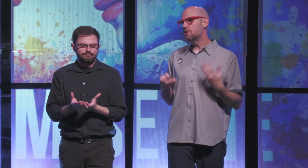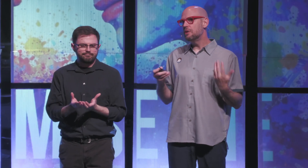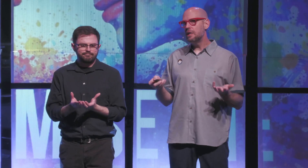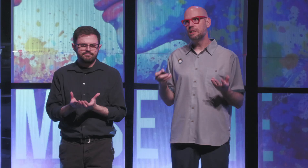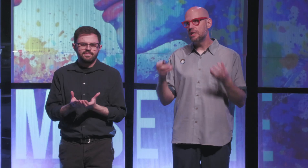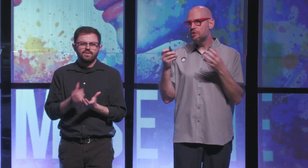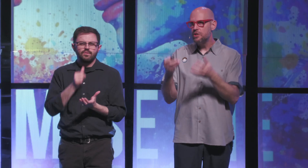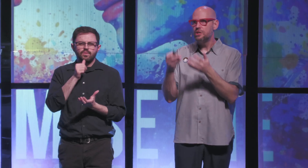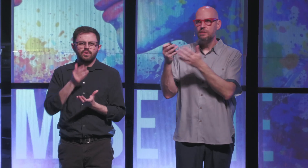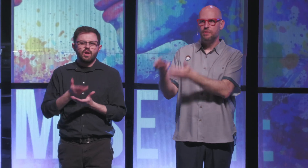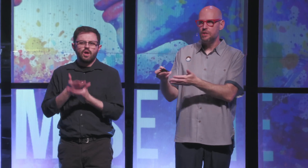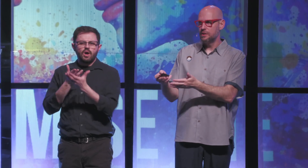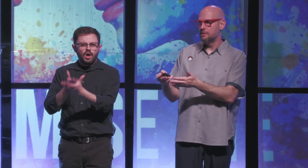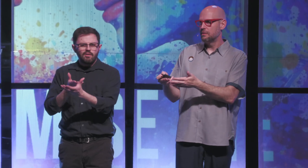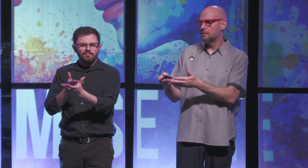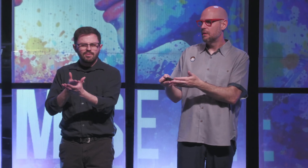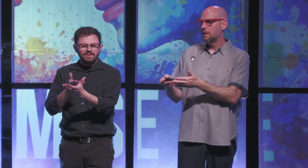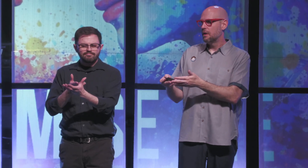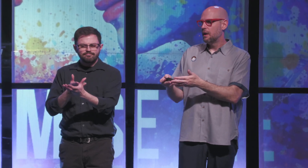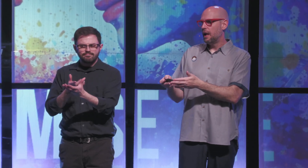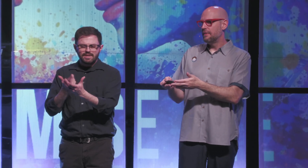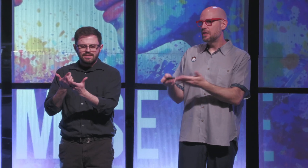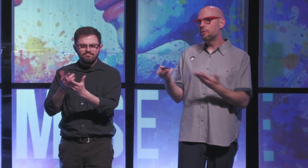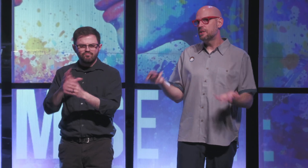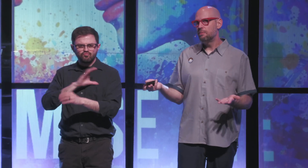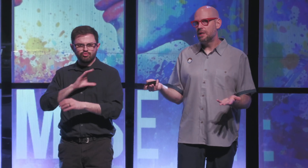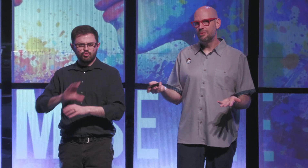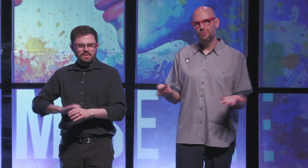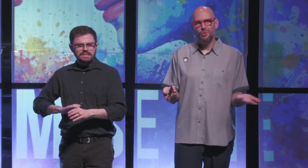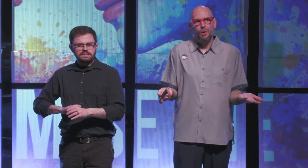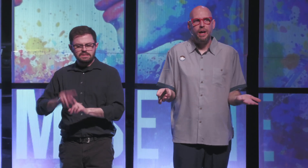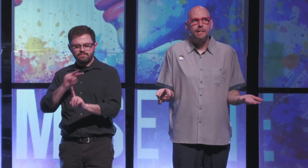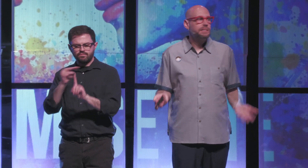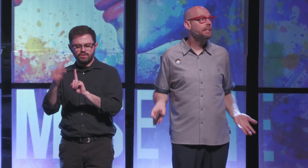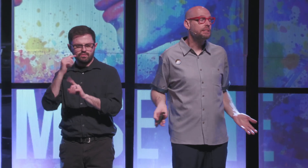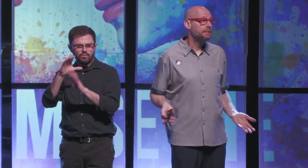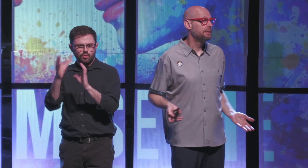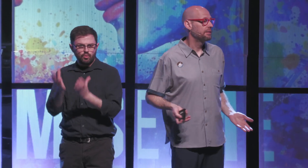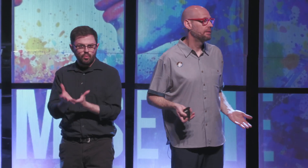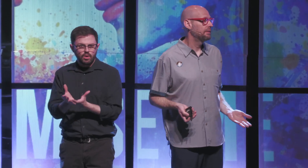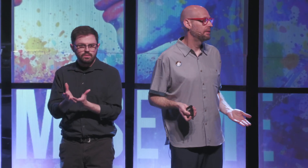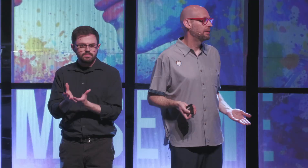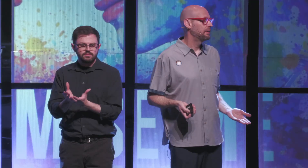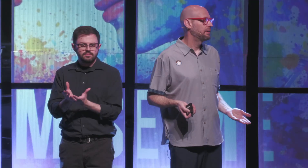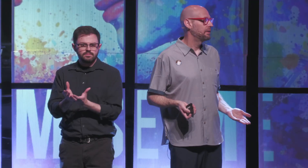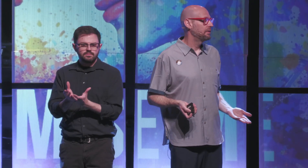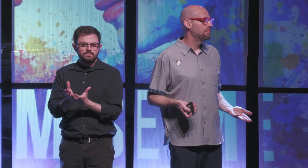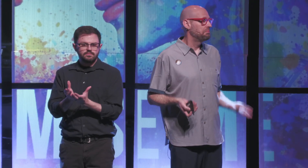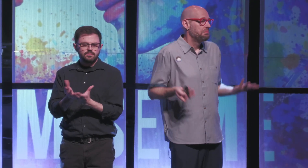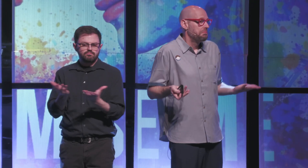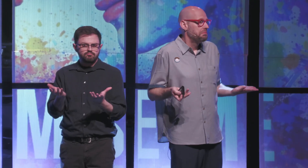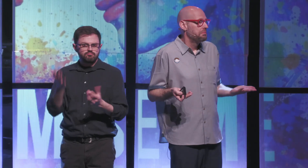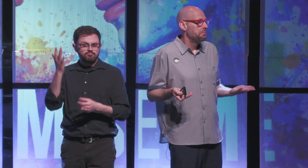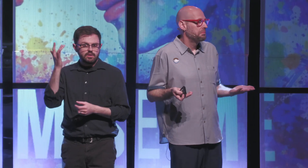offering a uniquely Christian vision. And then the question becomes, well, why exist?